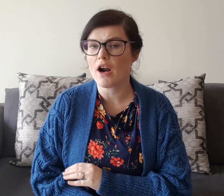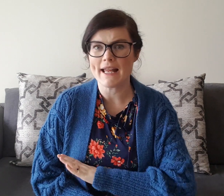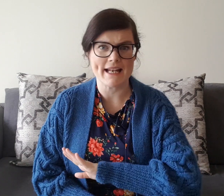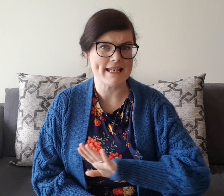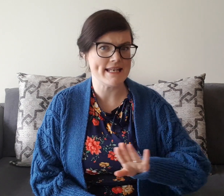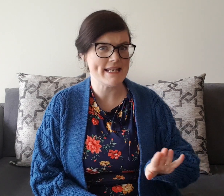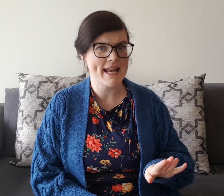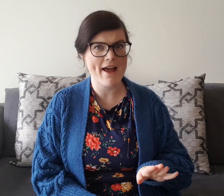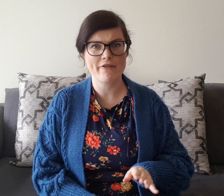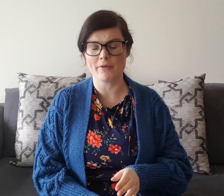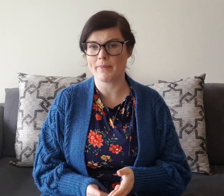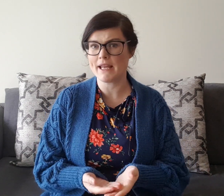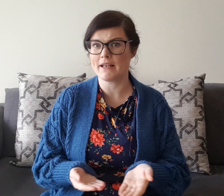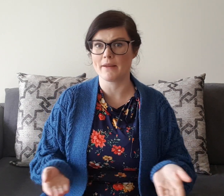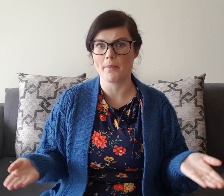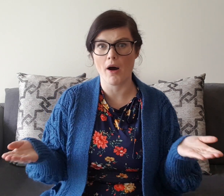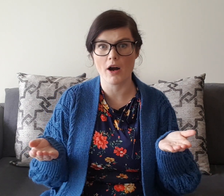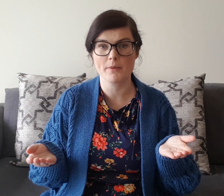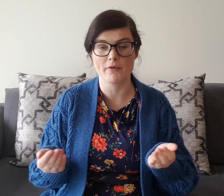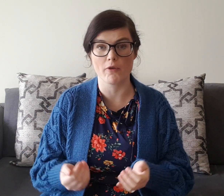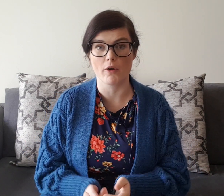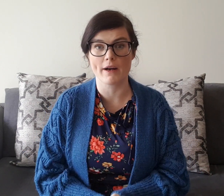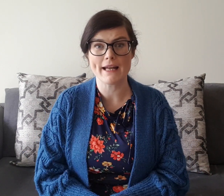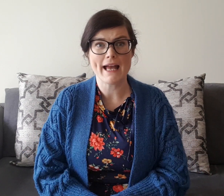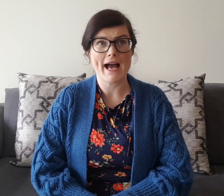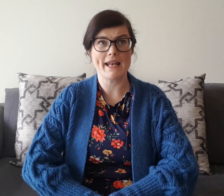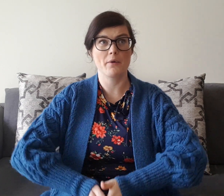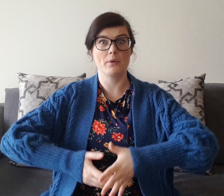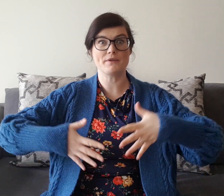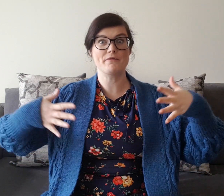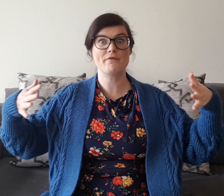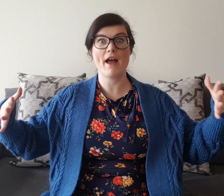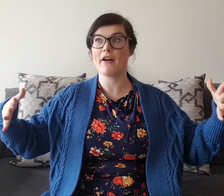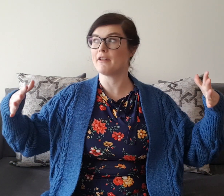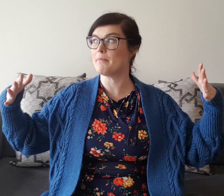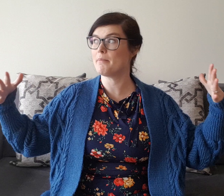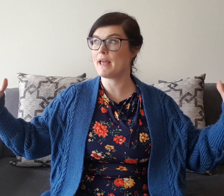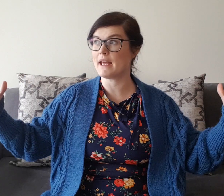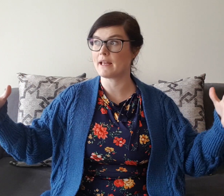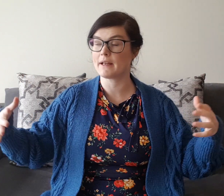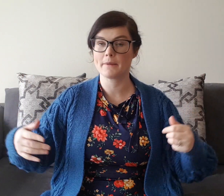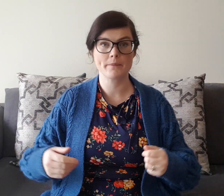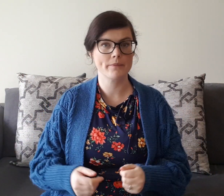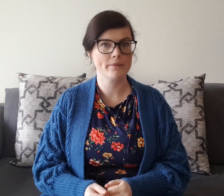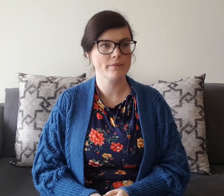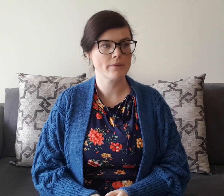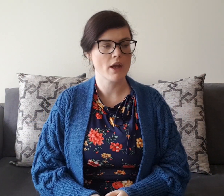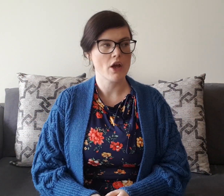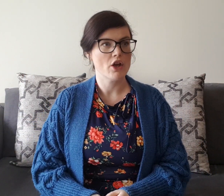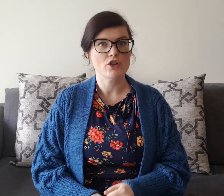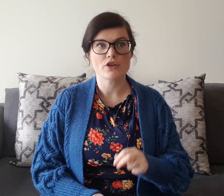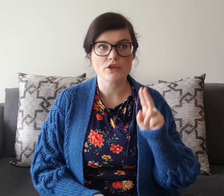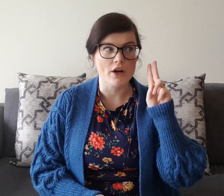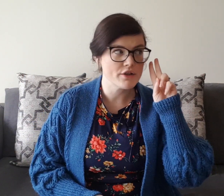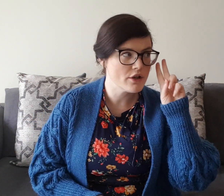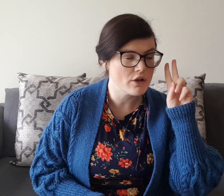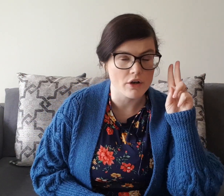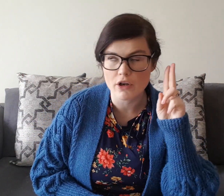Charlie had never been in the park before, and it was very big. She started to look